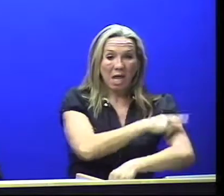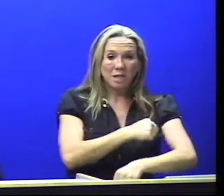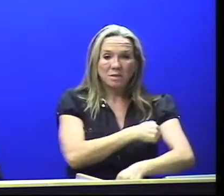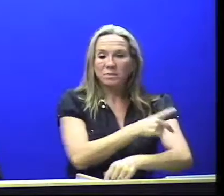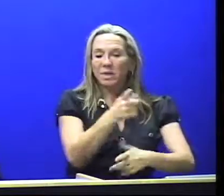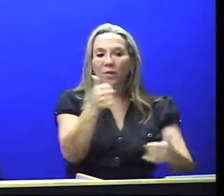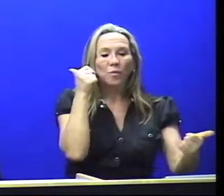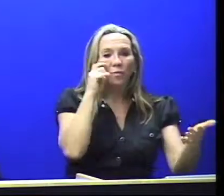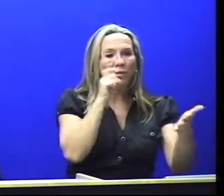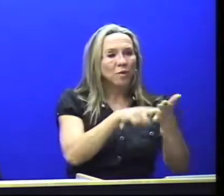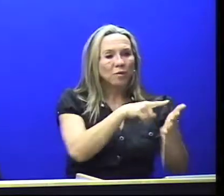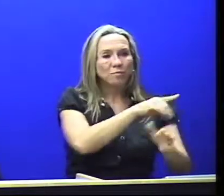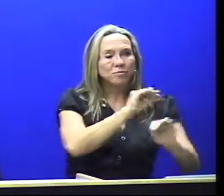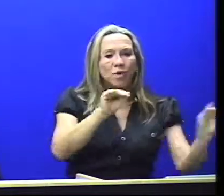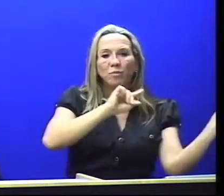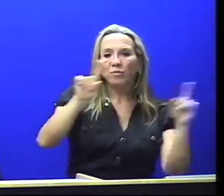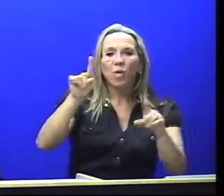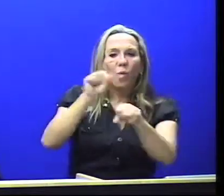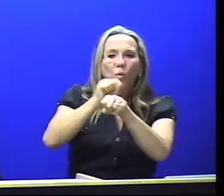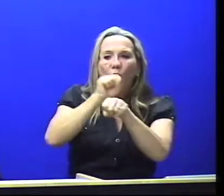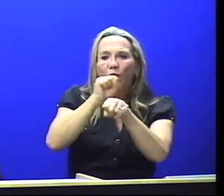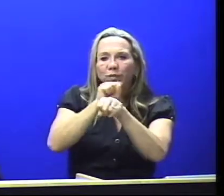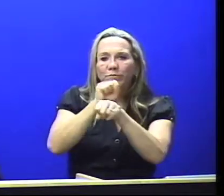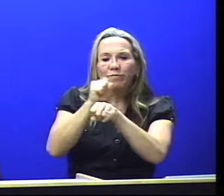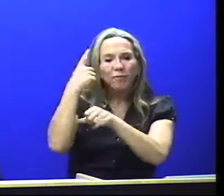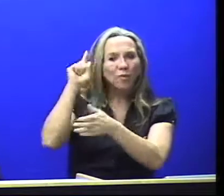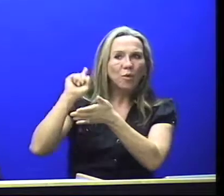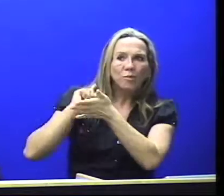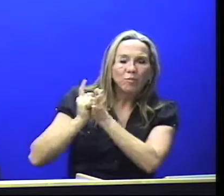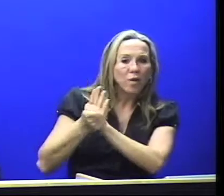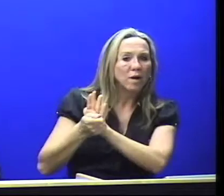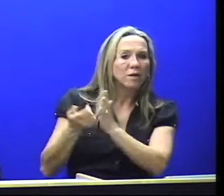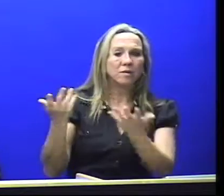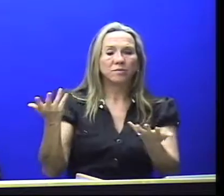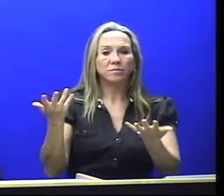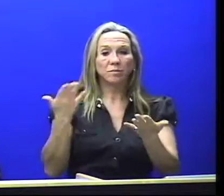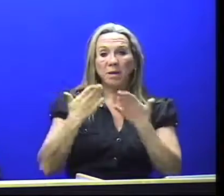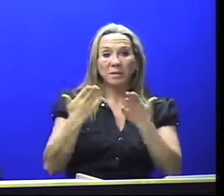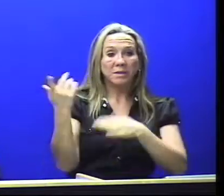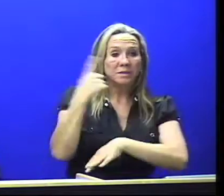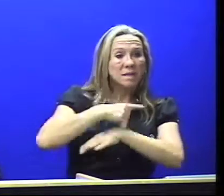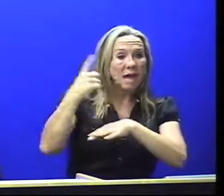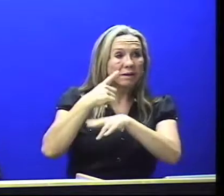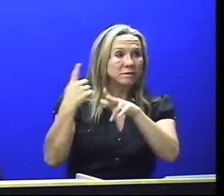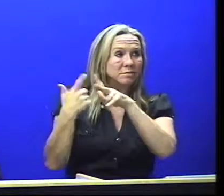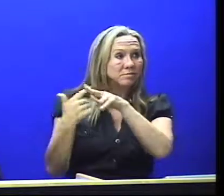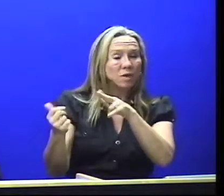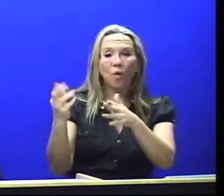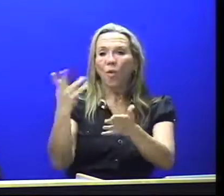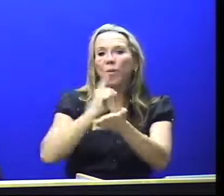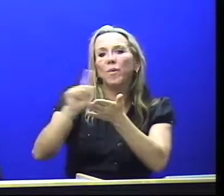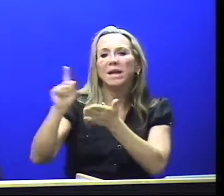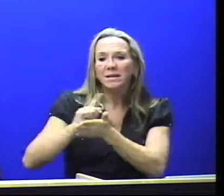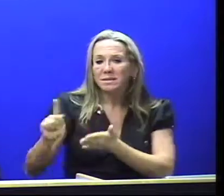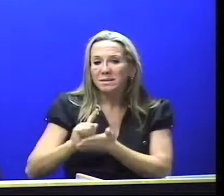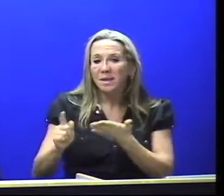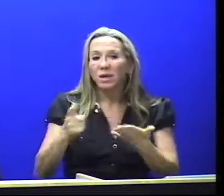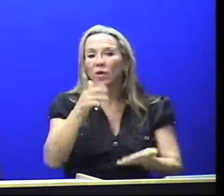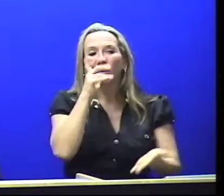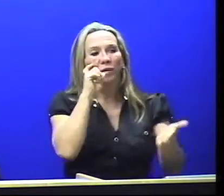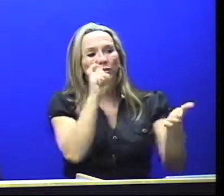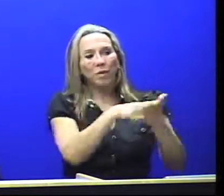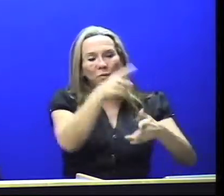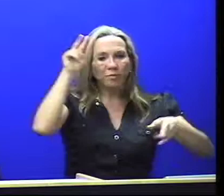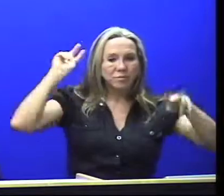work, they won't be able to work for a number of days to weeks. They lose their hair, so